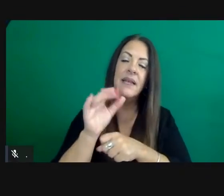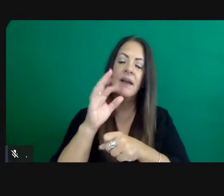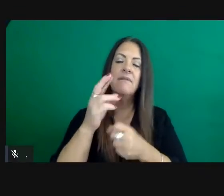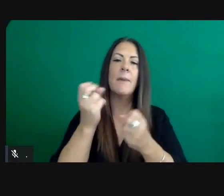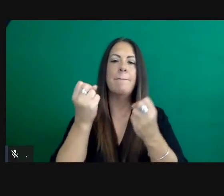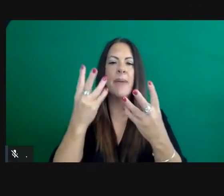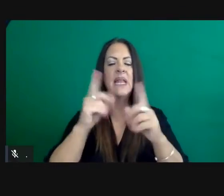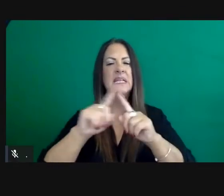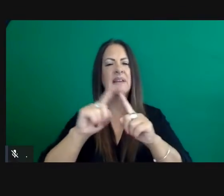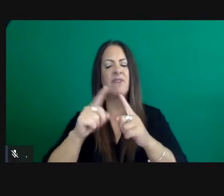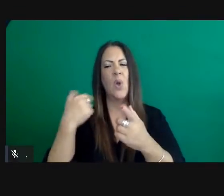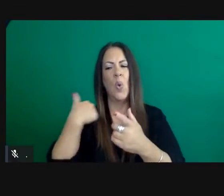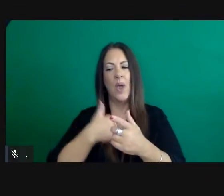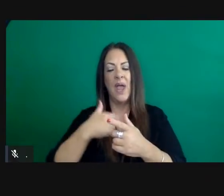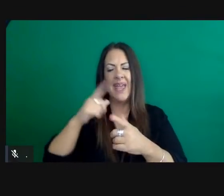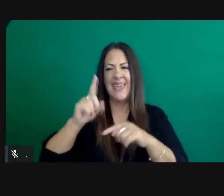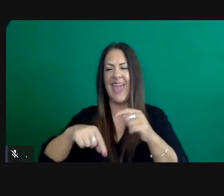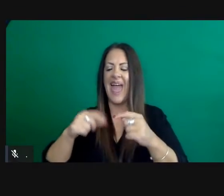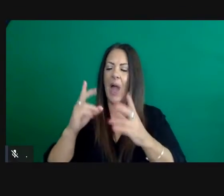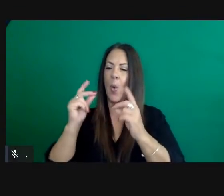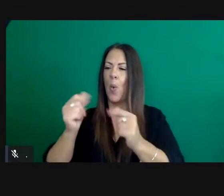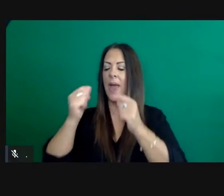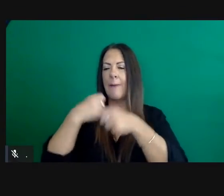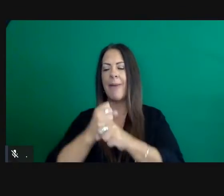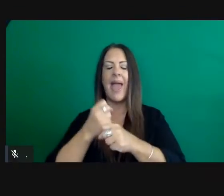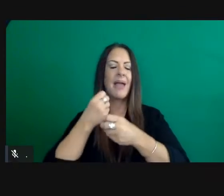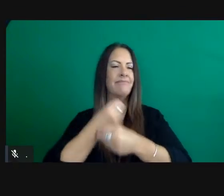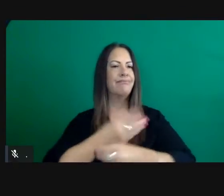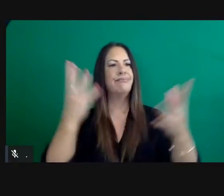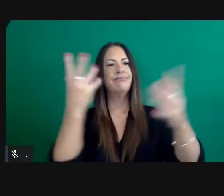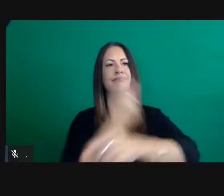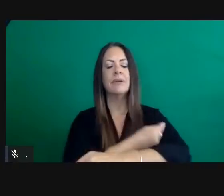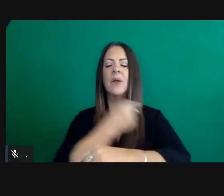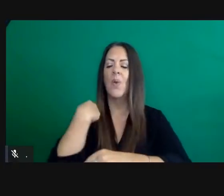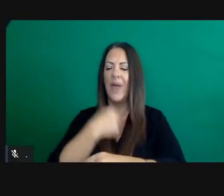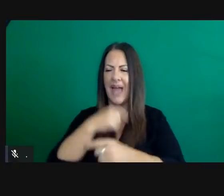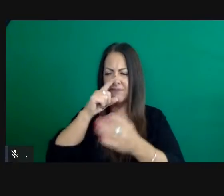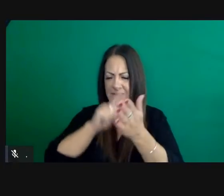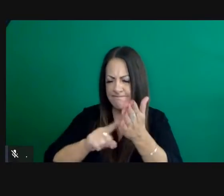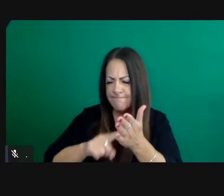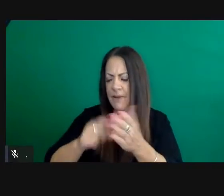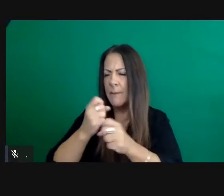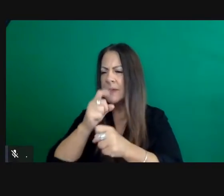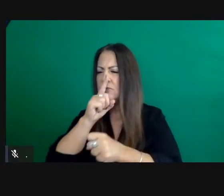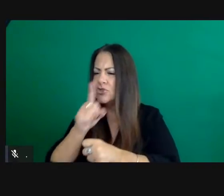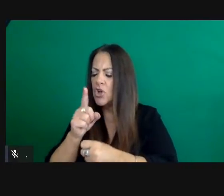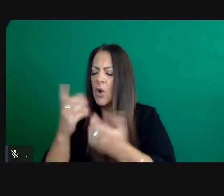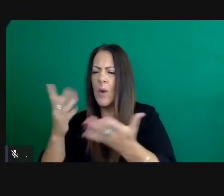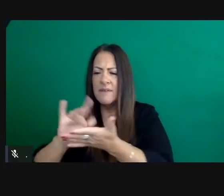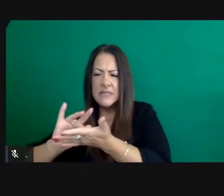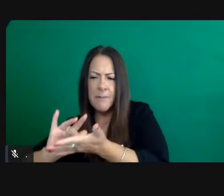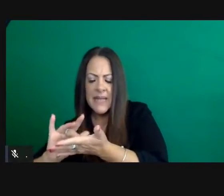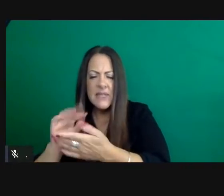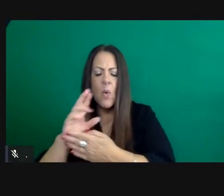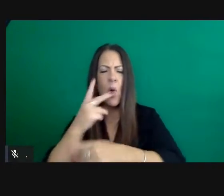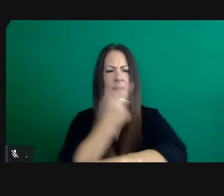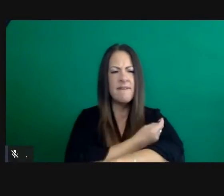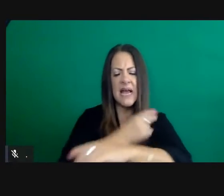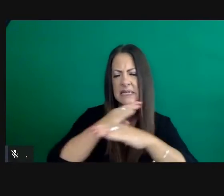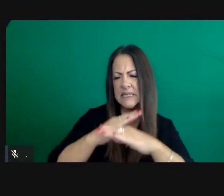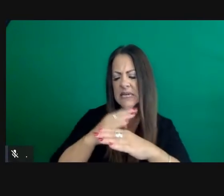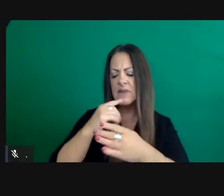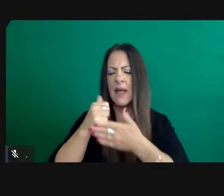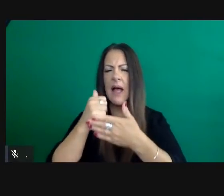important safety checks along the way, the different phases of development of either a therapeutic, a medicine, or a vaccine.